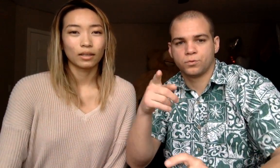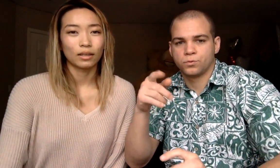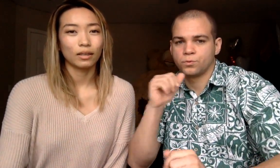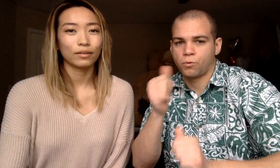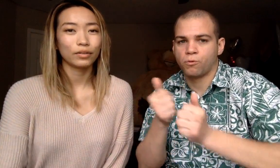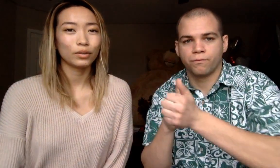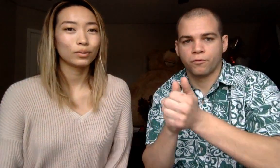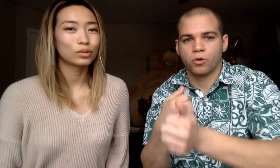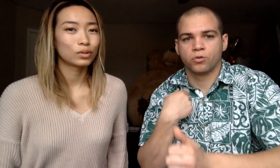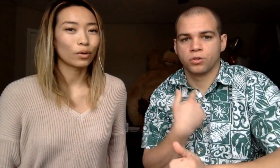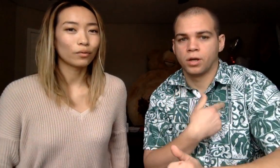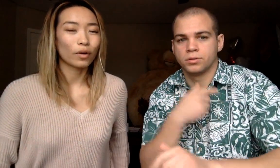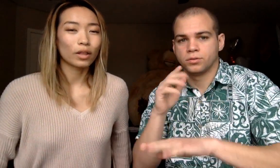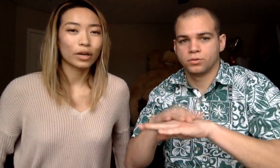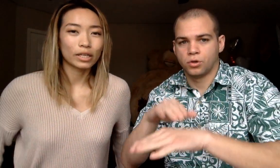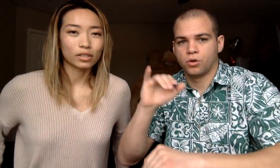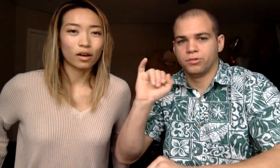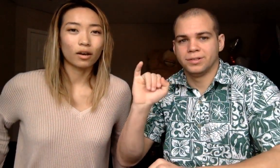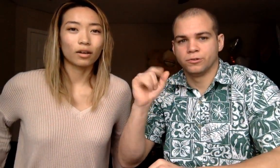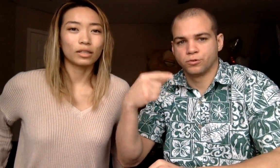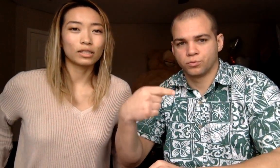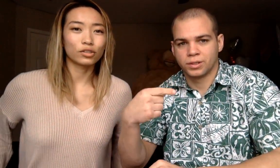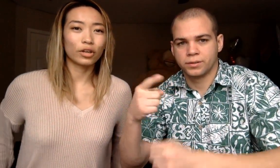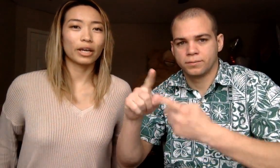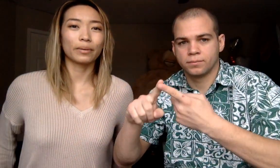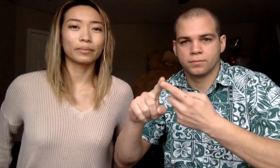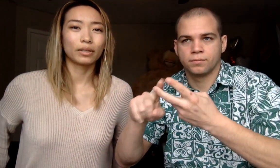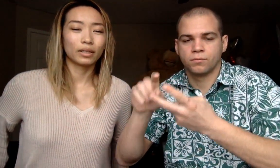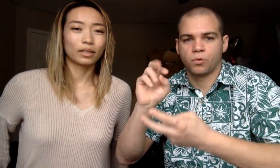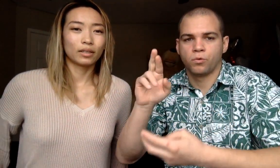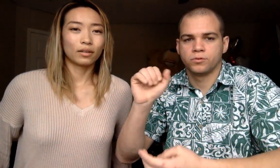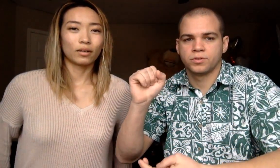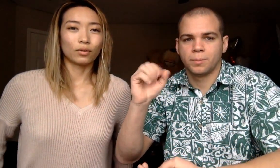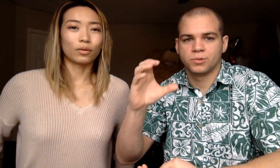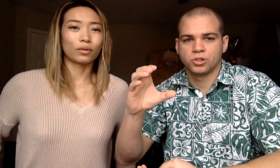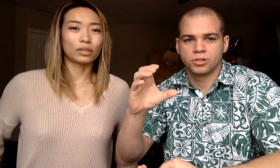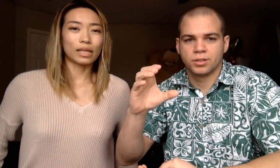If you don't follow us on Instagram or Snapchat,